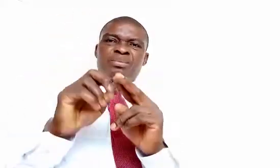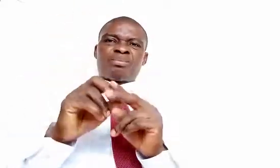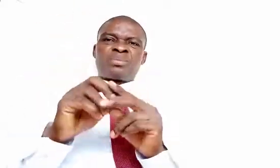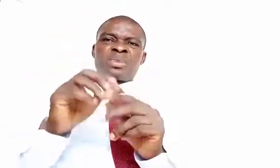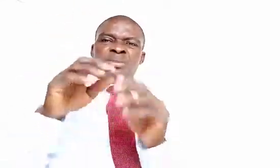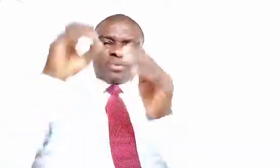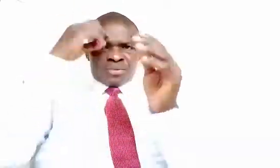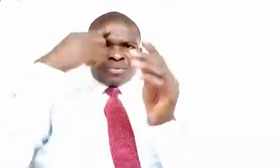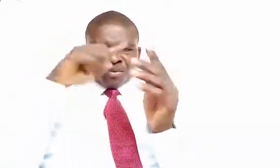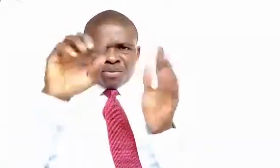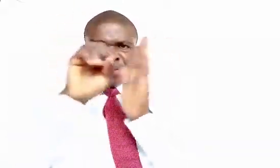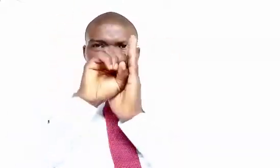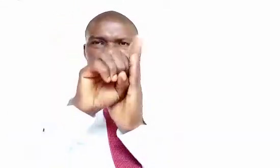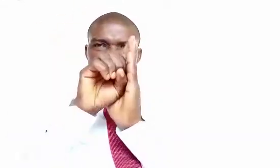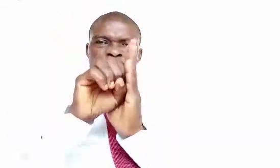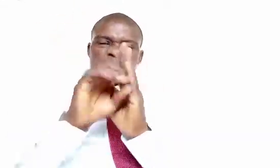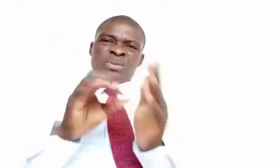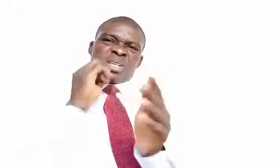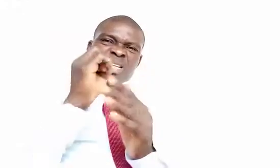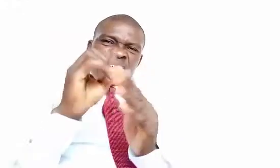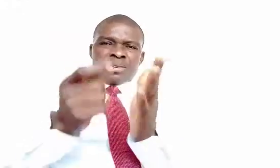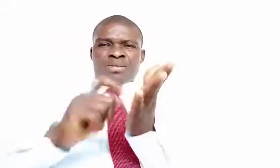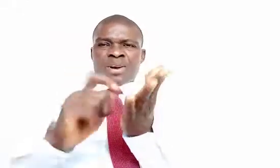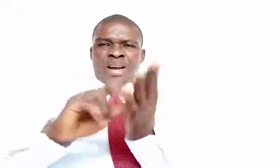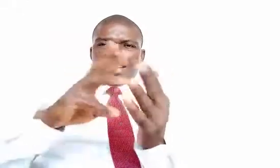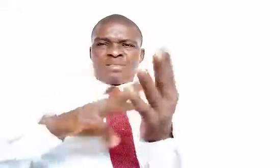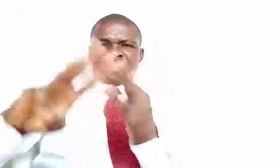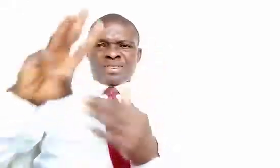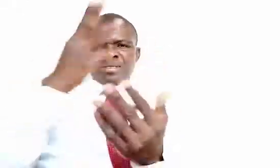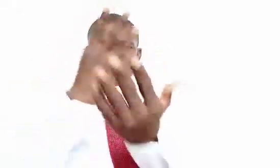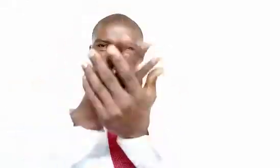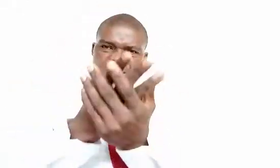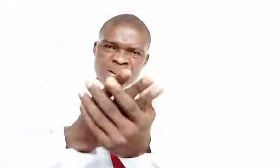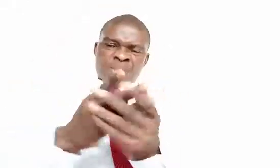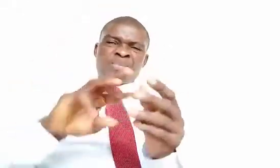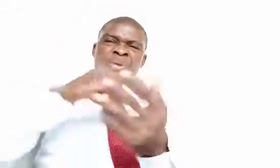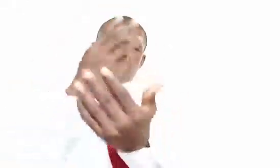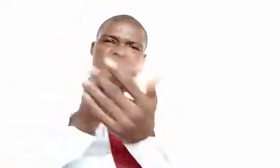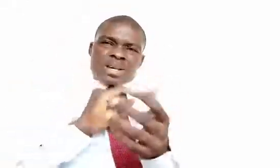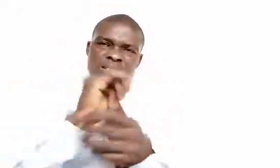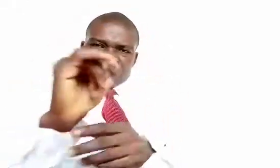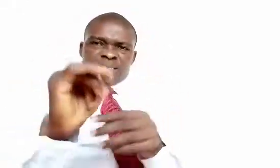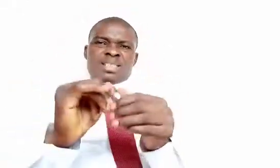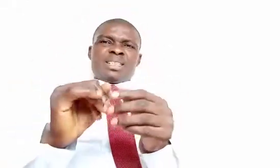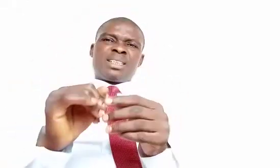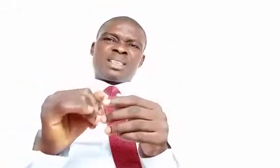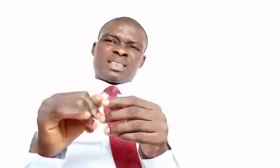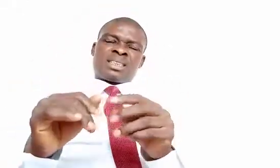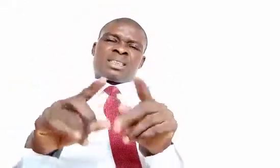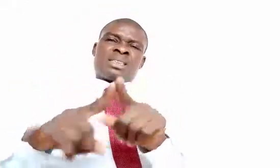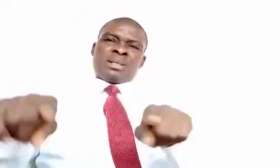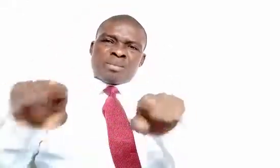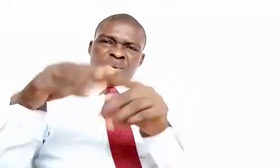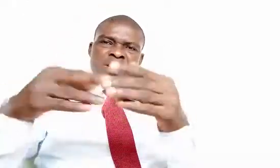Examples. He writes legibly. Legibly is an adverb and it is placed after the main verb